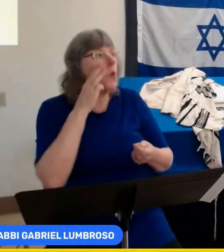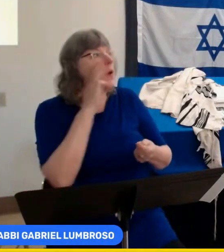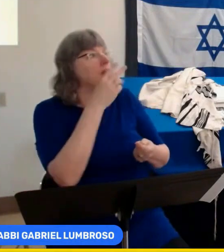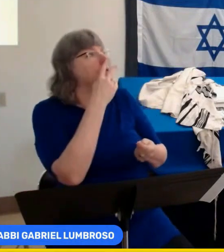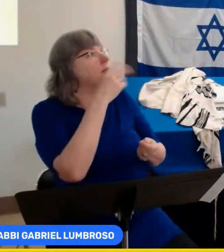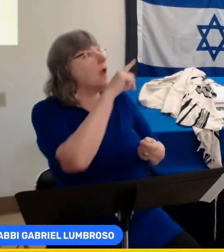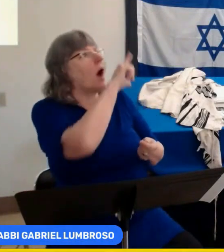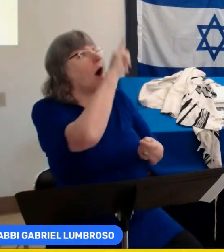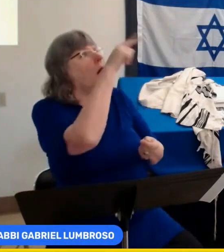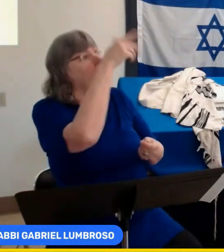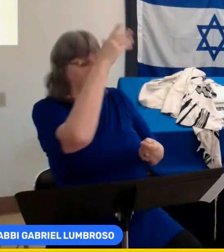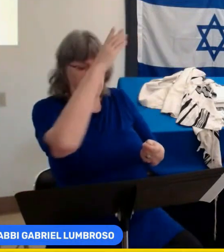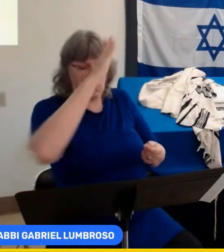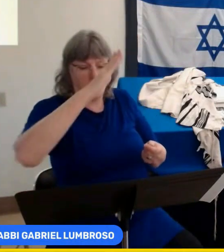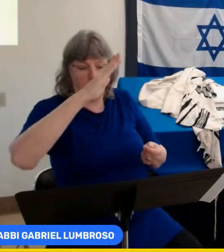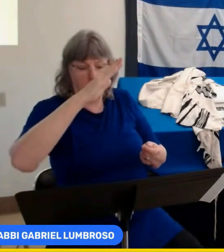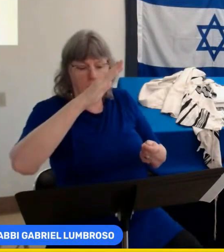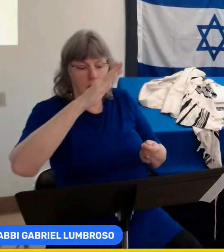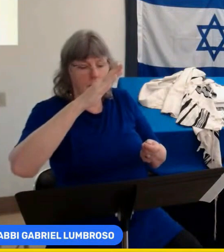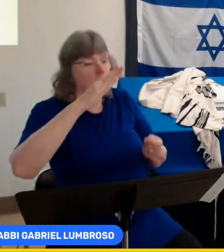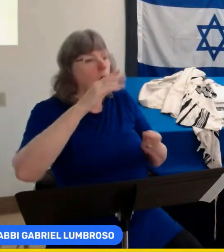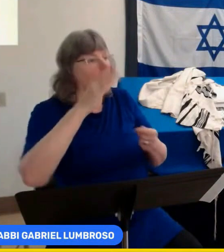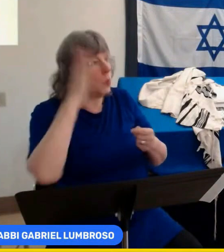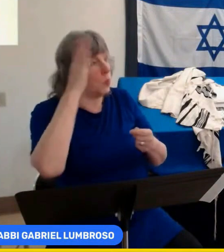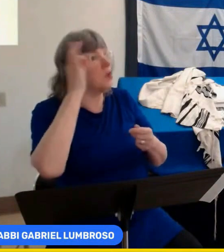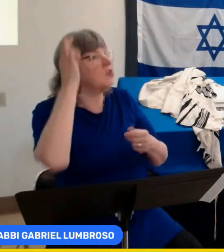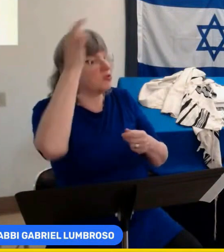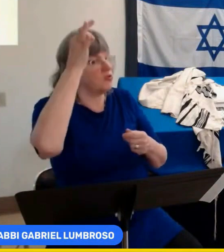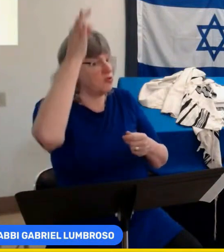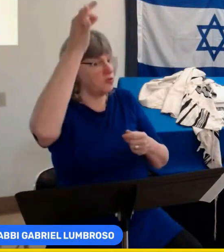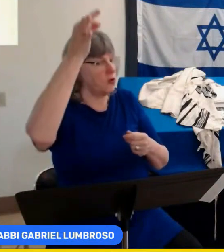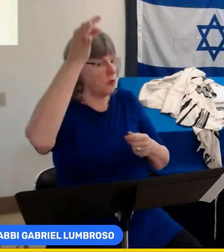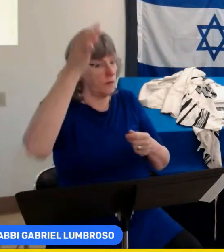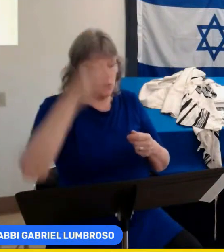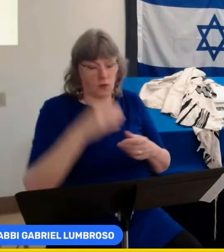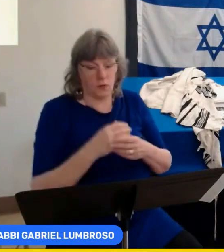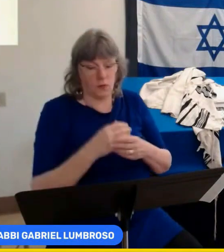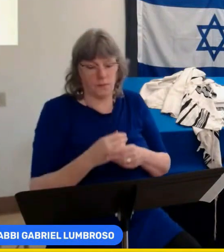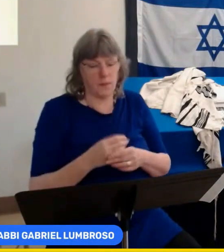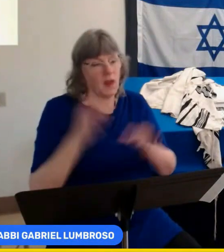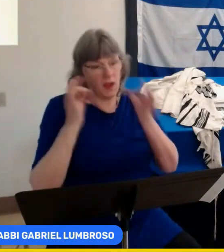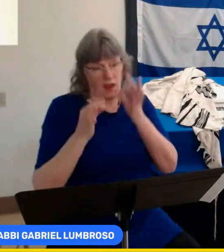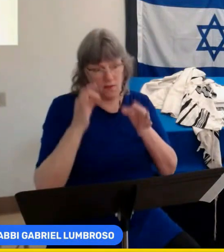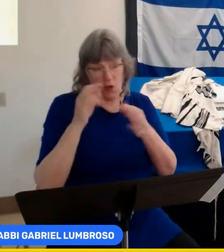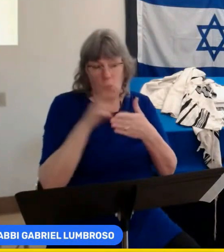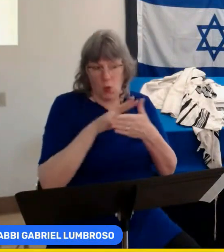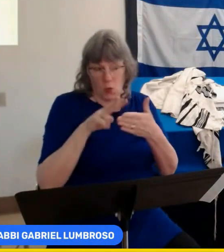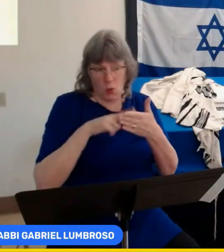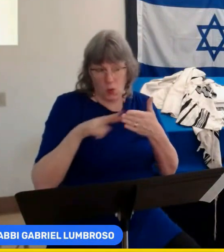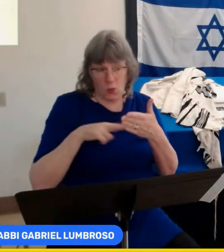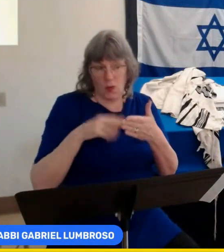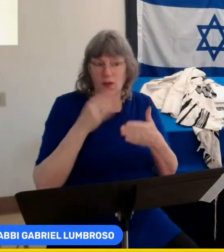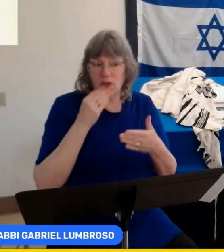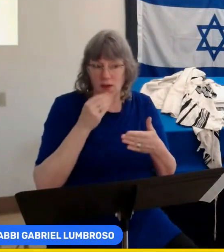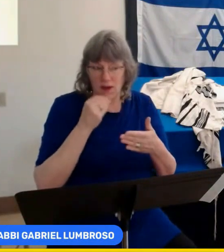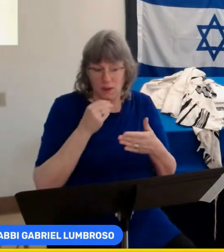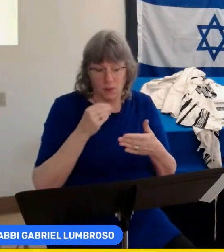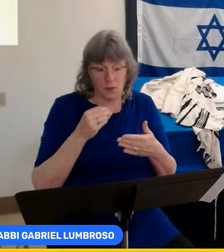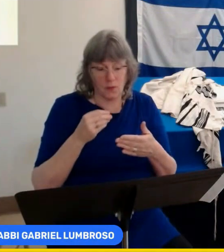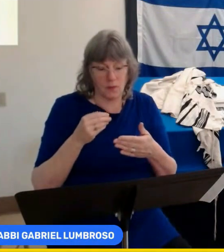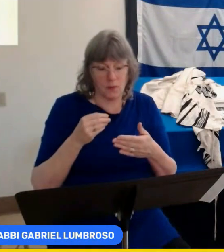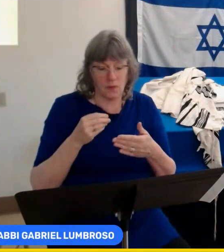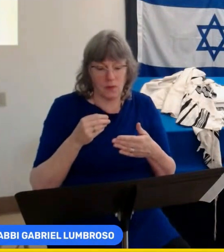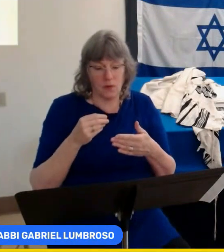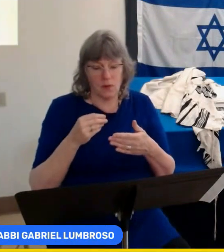one. A teacher who, by anybody who reads the book of Hebrews, knows that whoever wrote it is